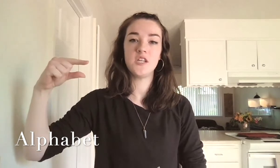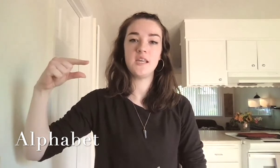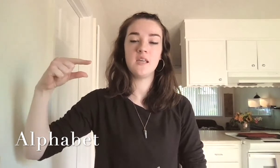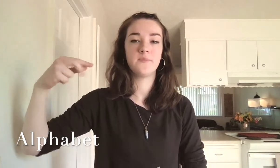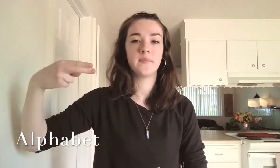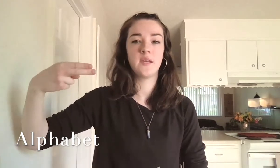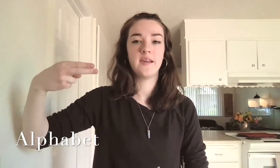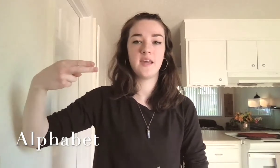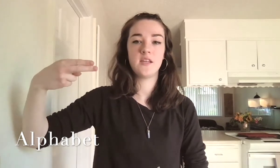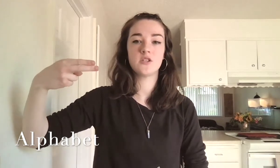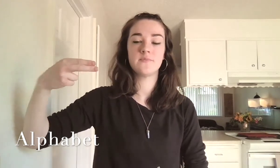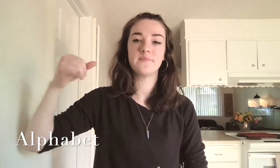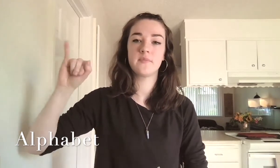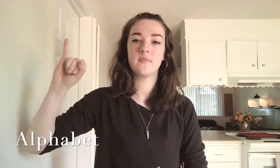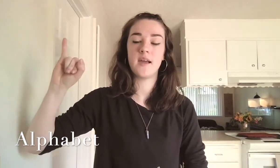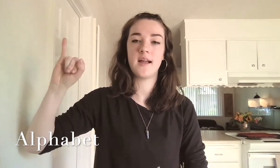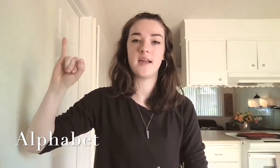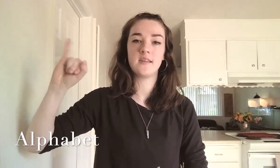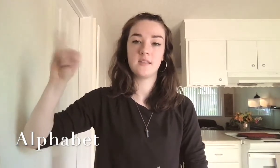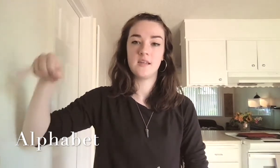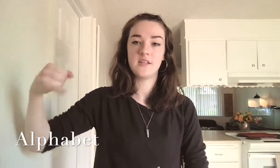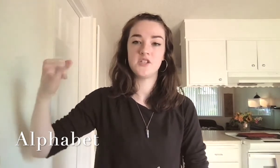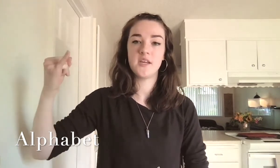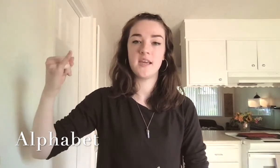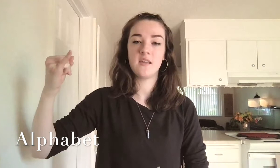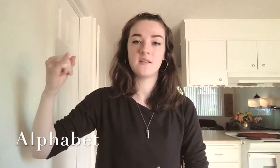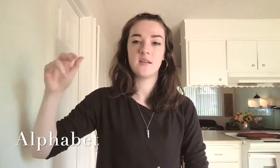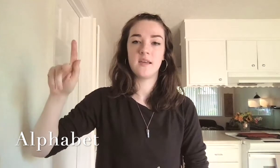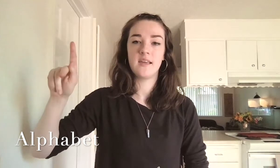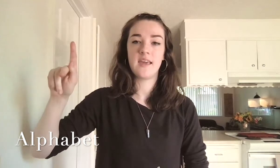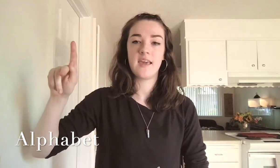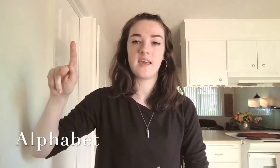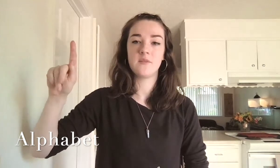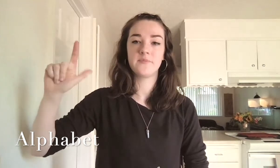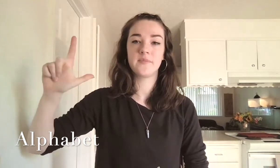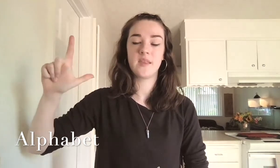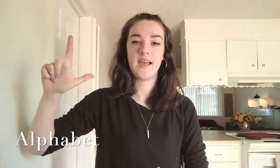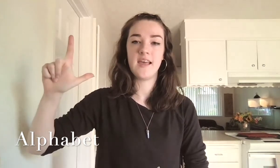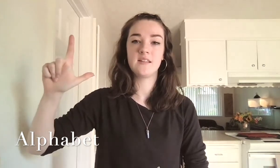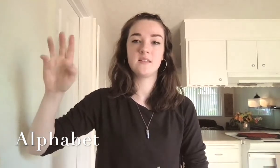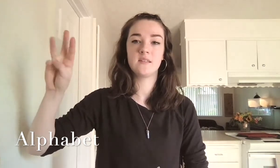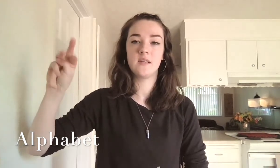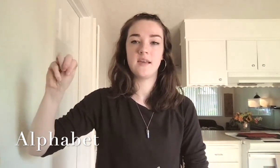G, H, I, J, K, L,